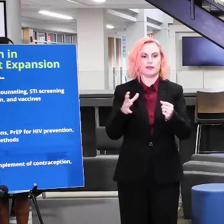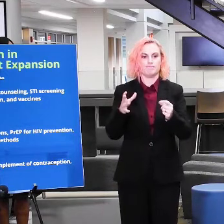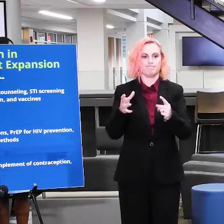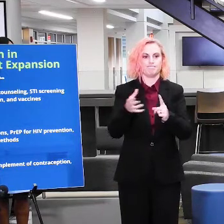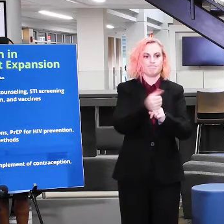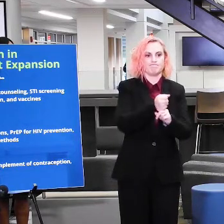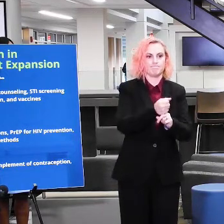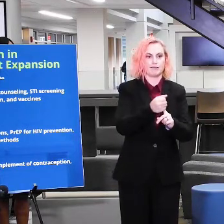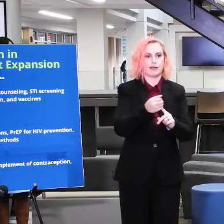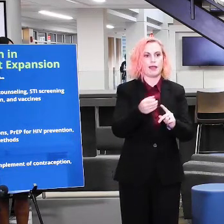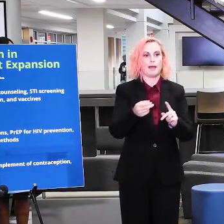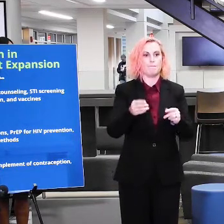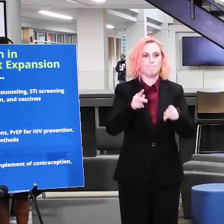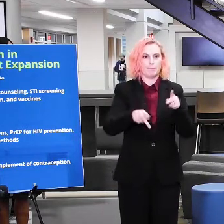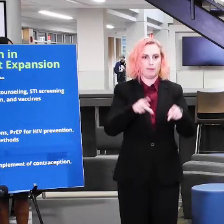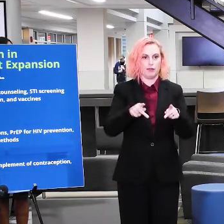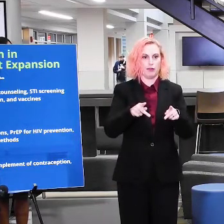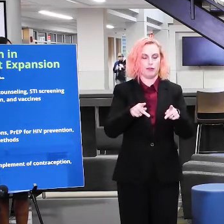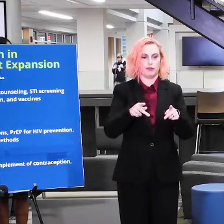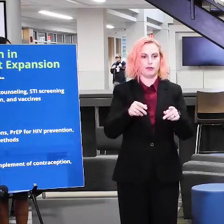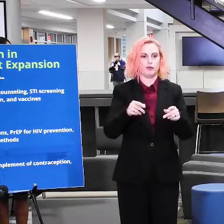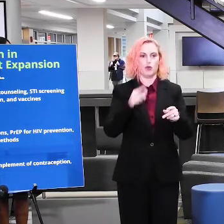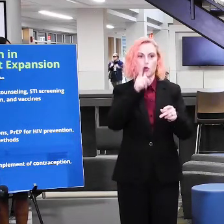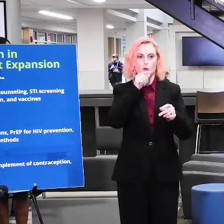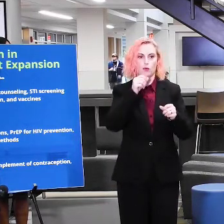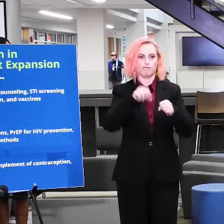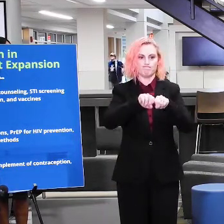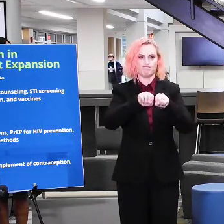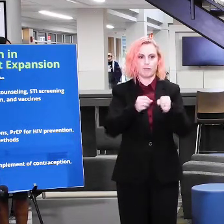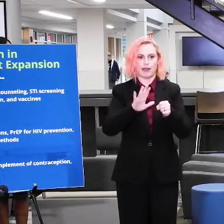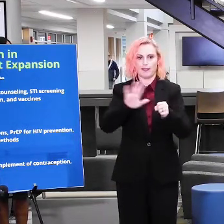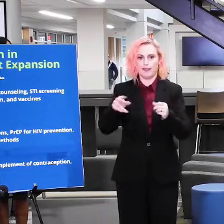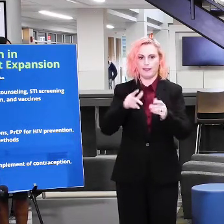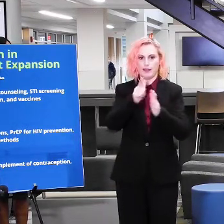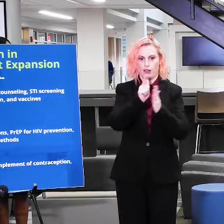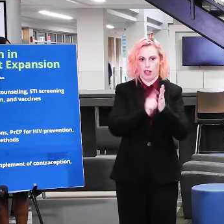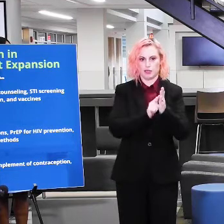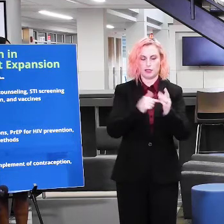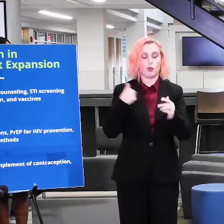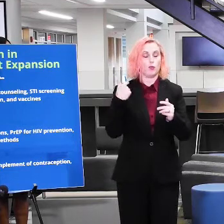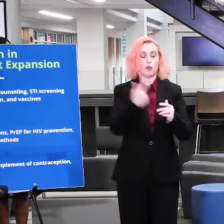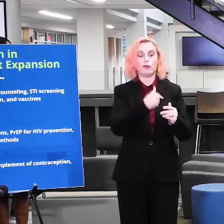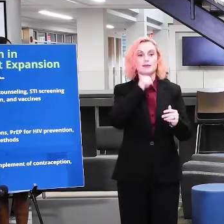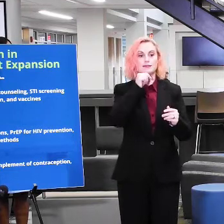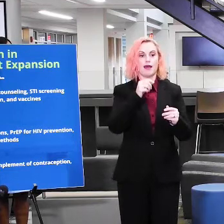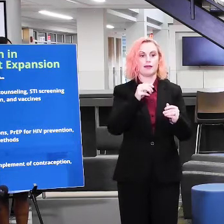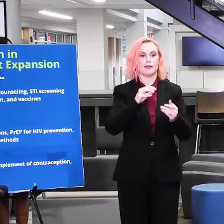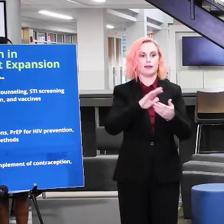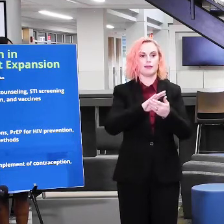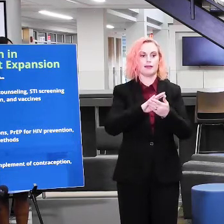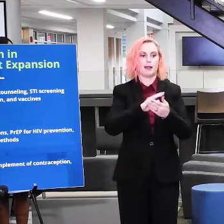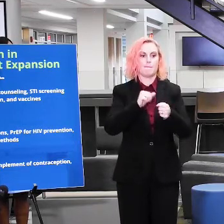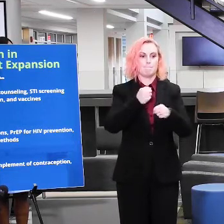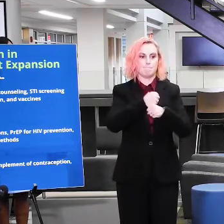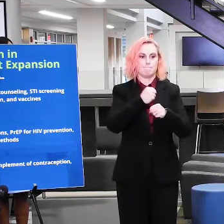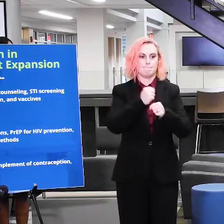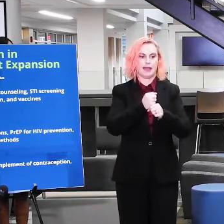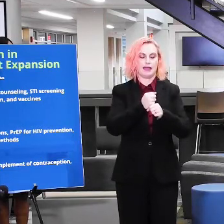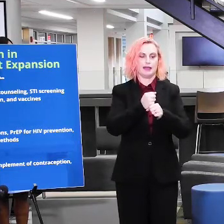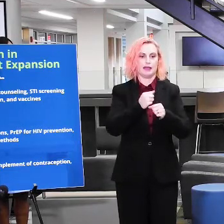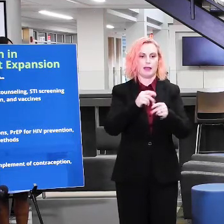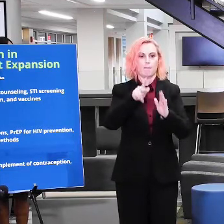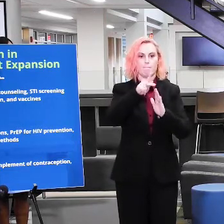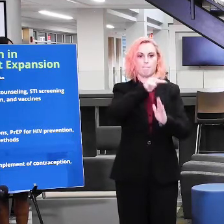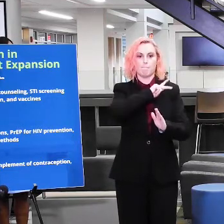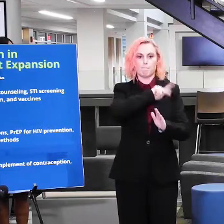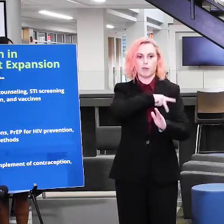not criminalize medical decisions, and we will not criminalize personal medical decisions, and we will take no action that will